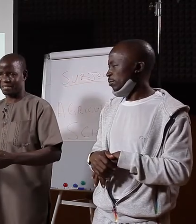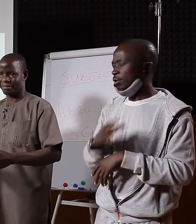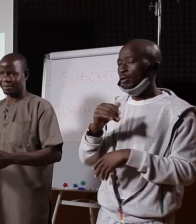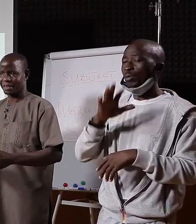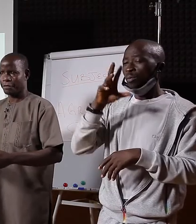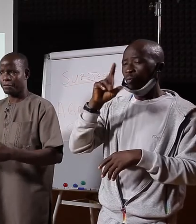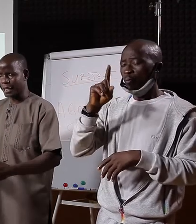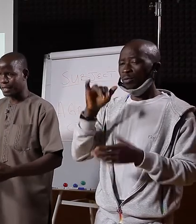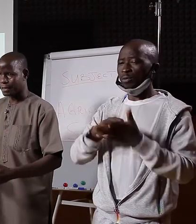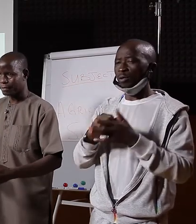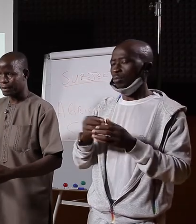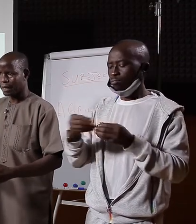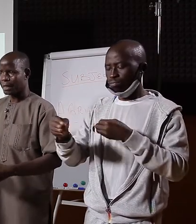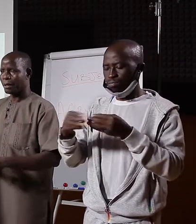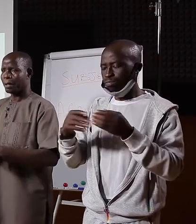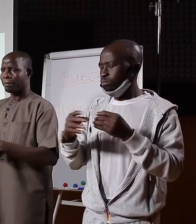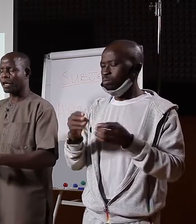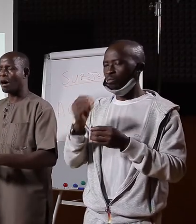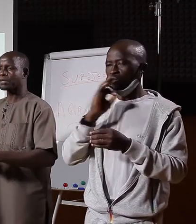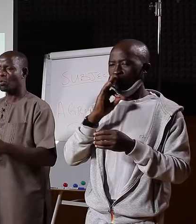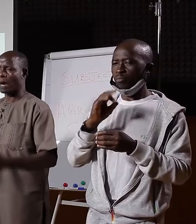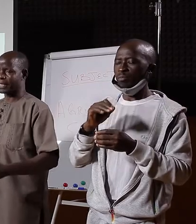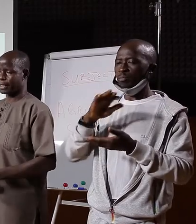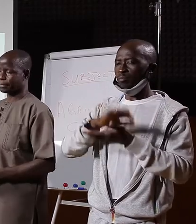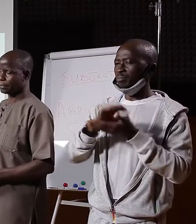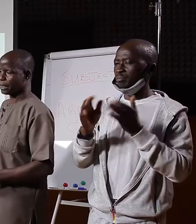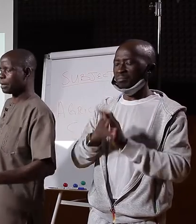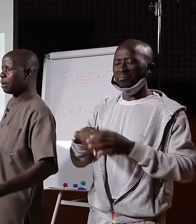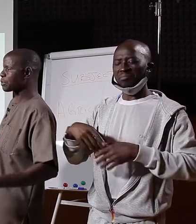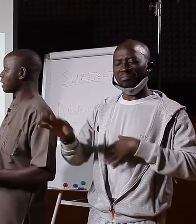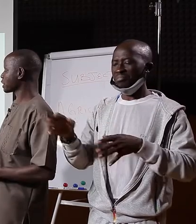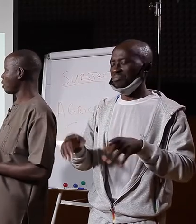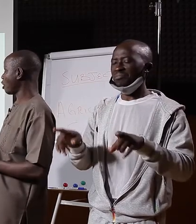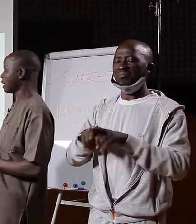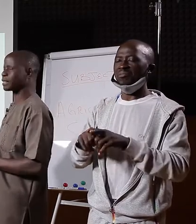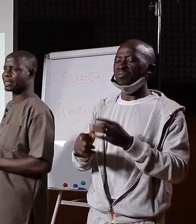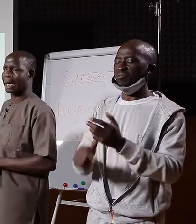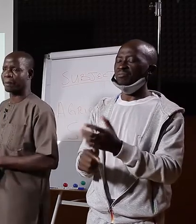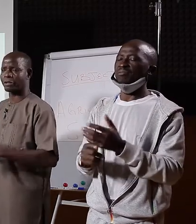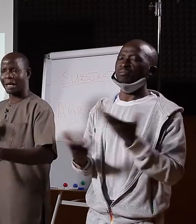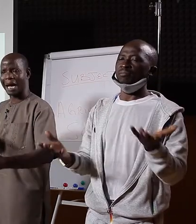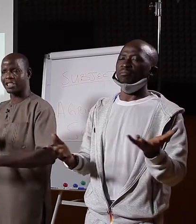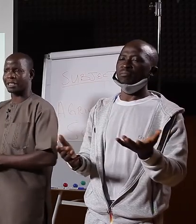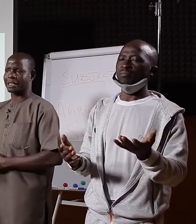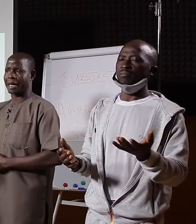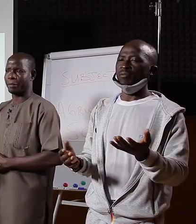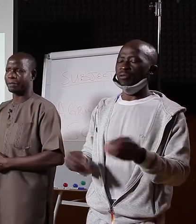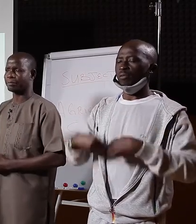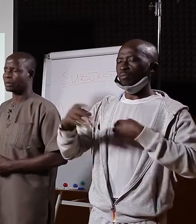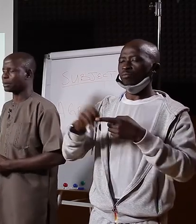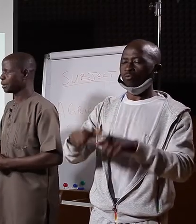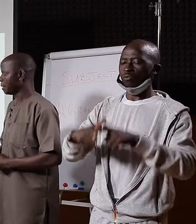undigested feet becomes waste. They move to the small intestine, to the large